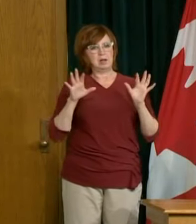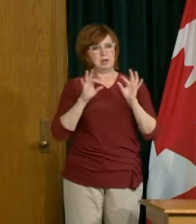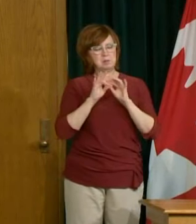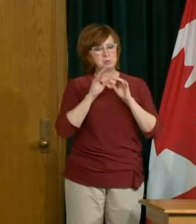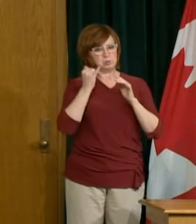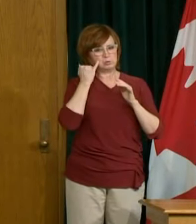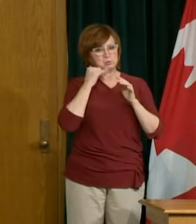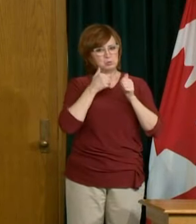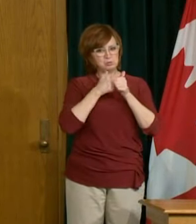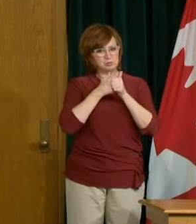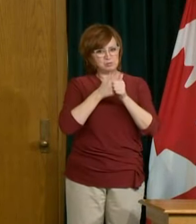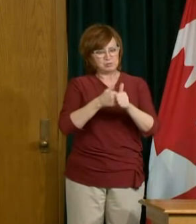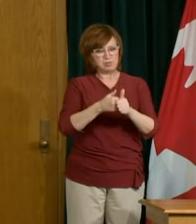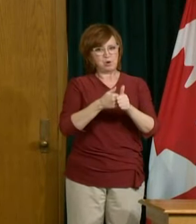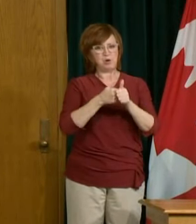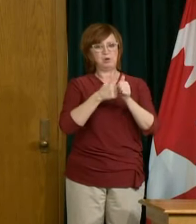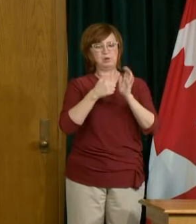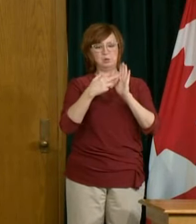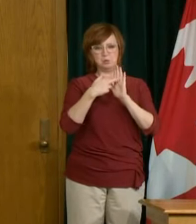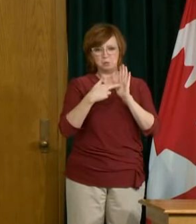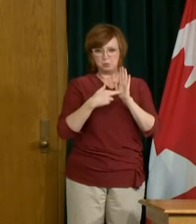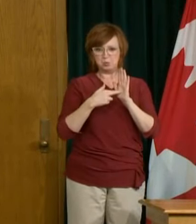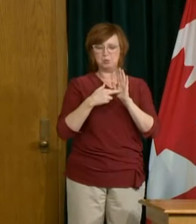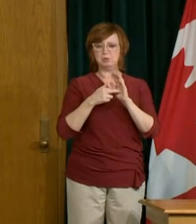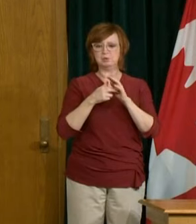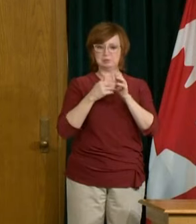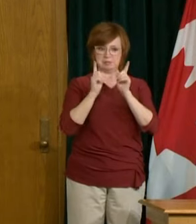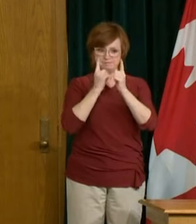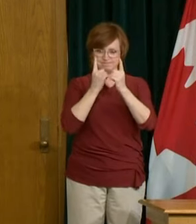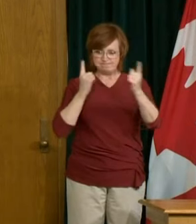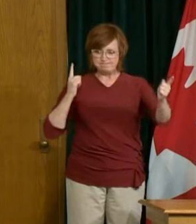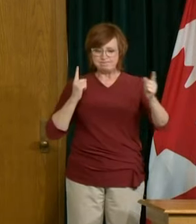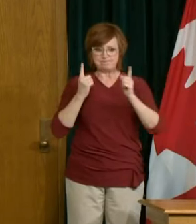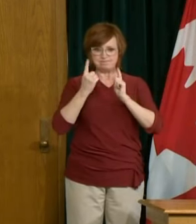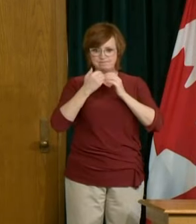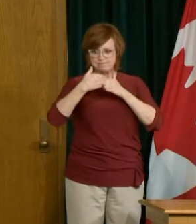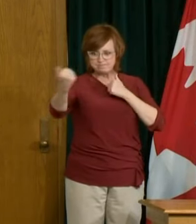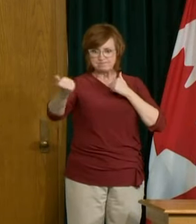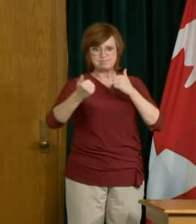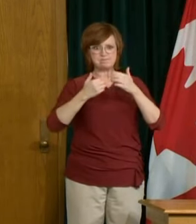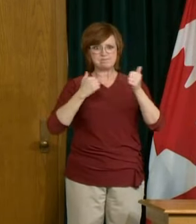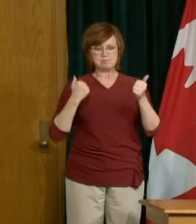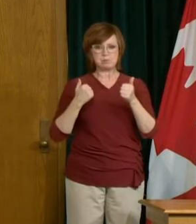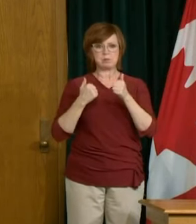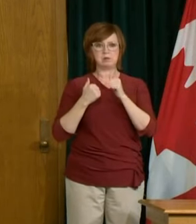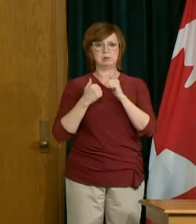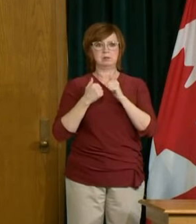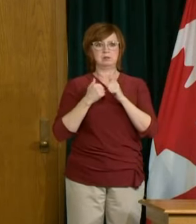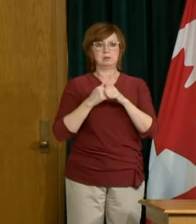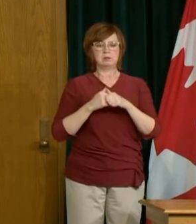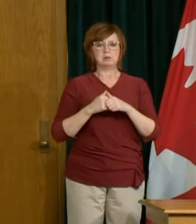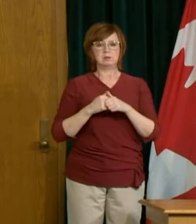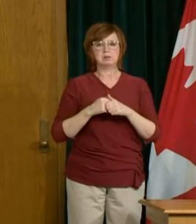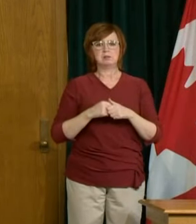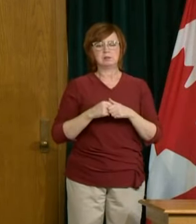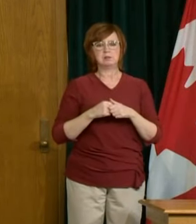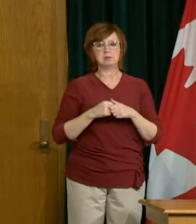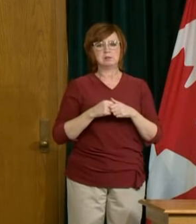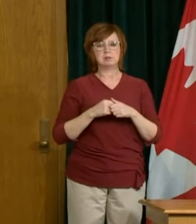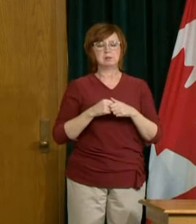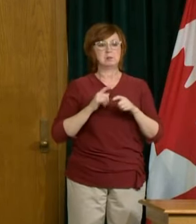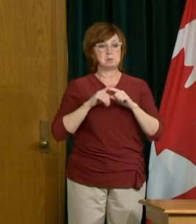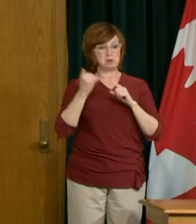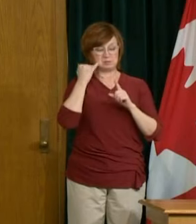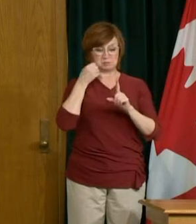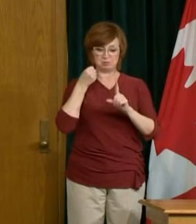community setting. But if they do happen, then that communication will happen in a way to inform the public and